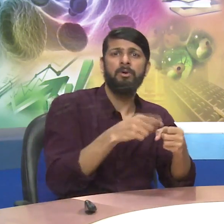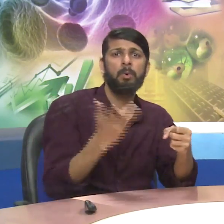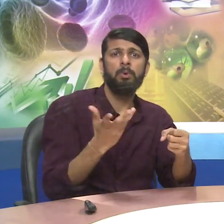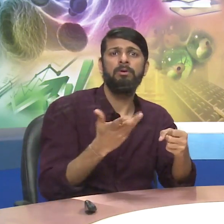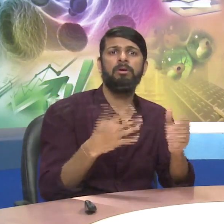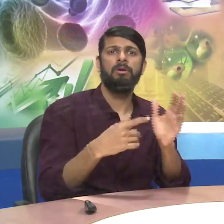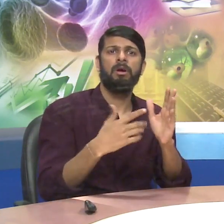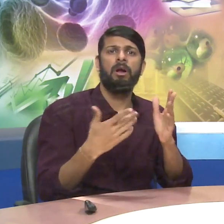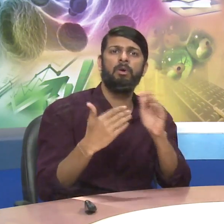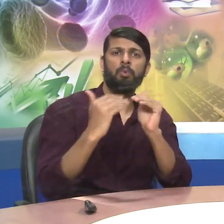Besides,